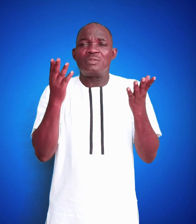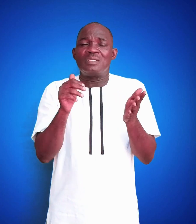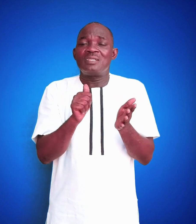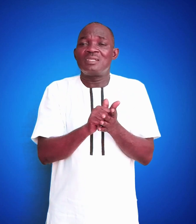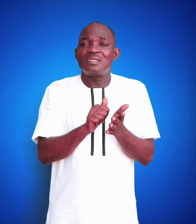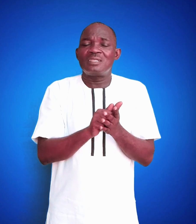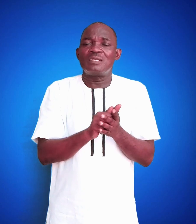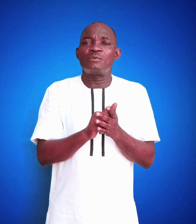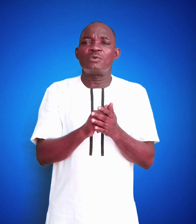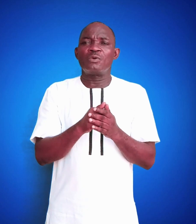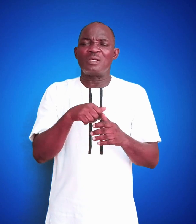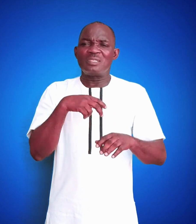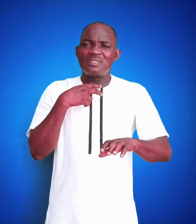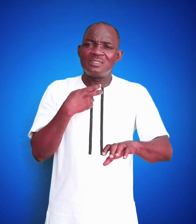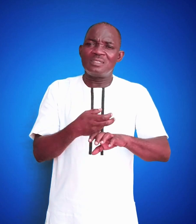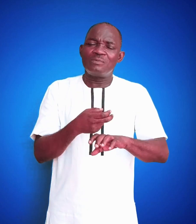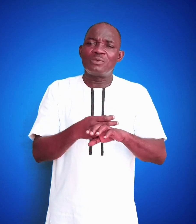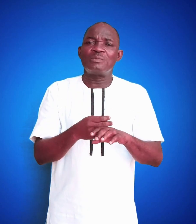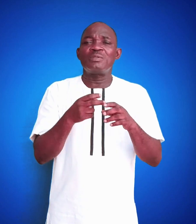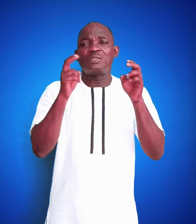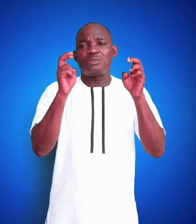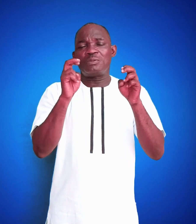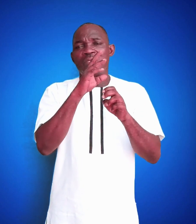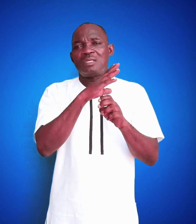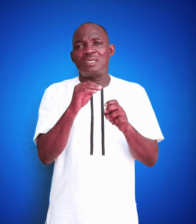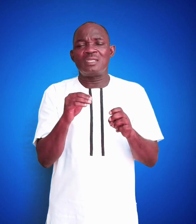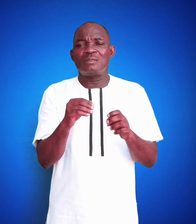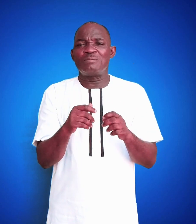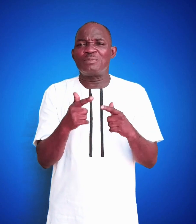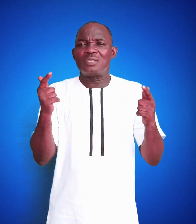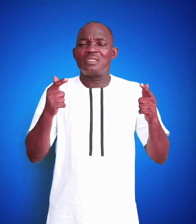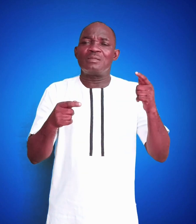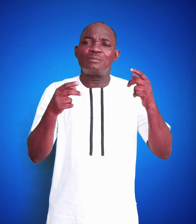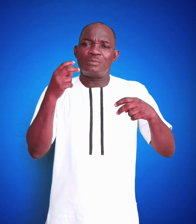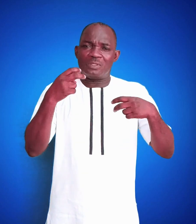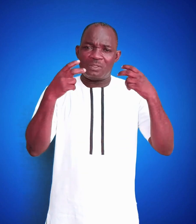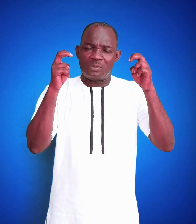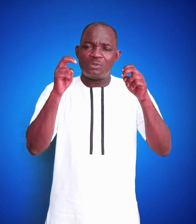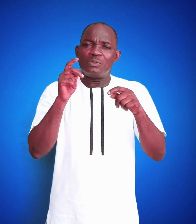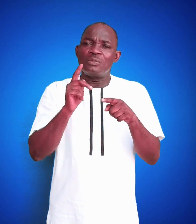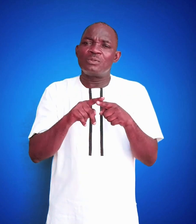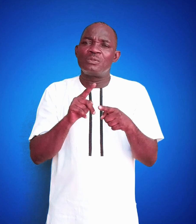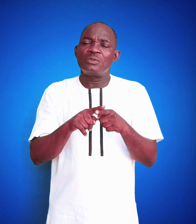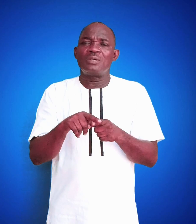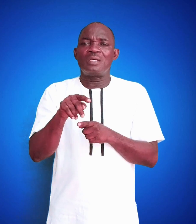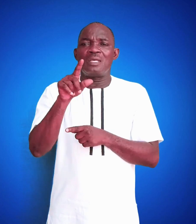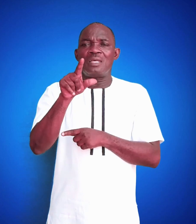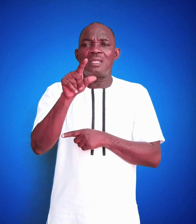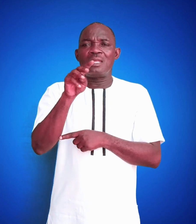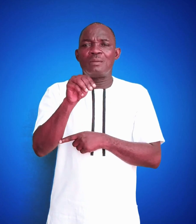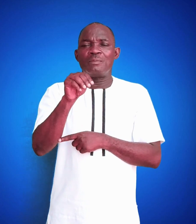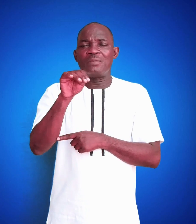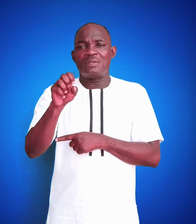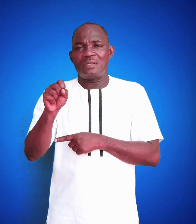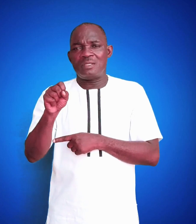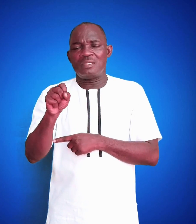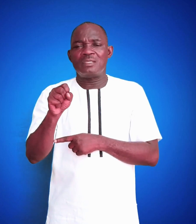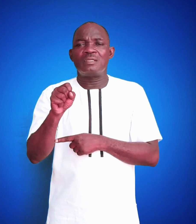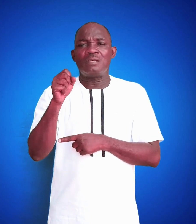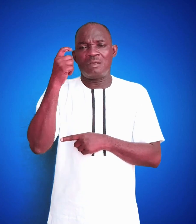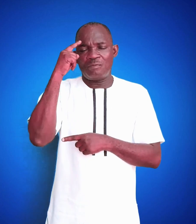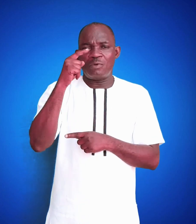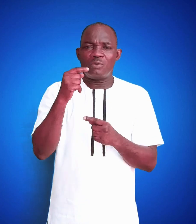is, complicated and major cases, to LMS